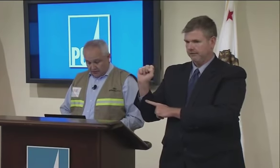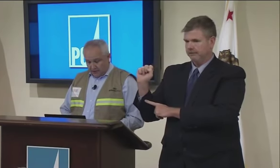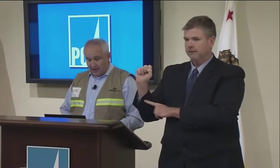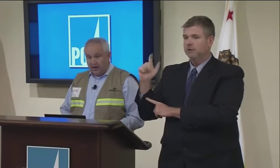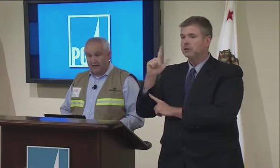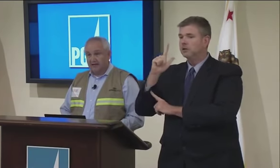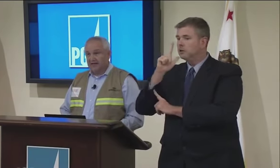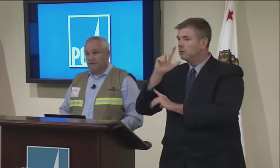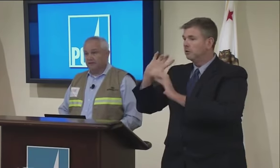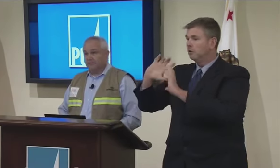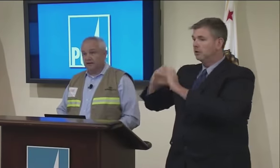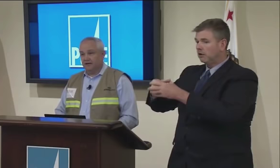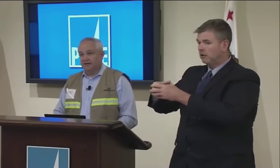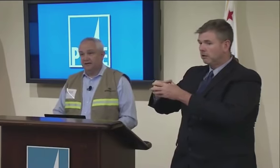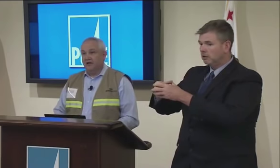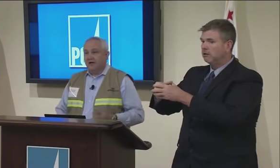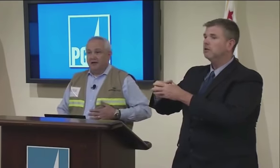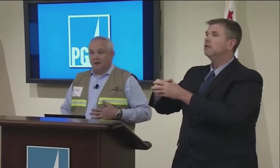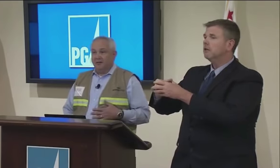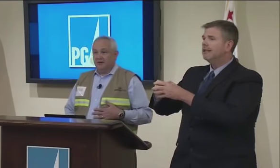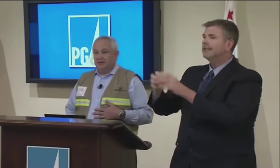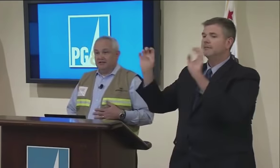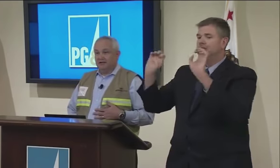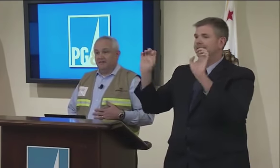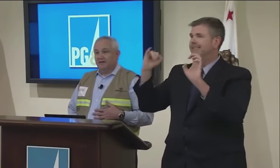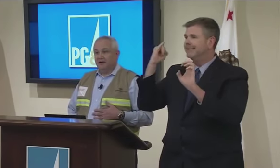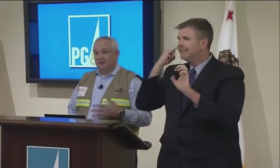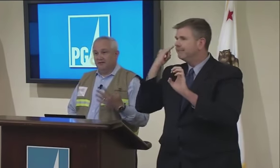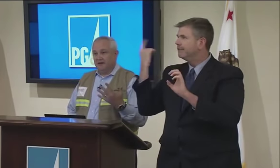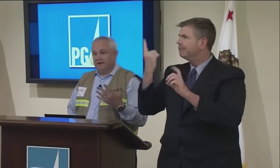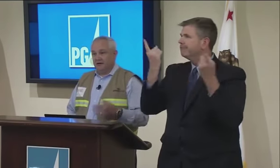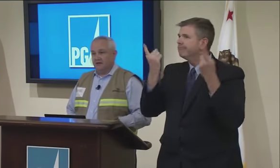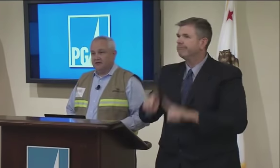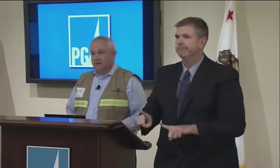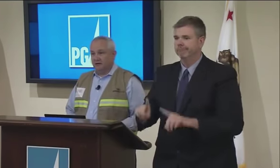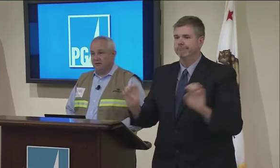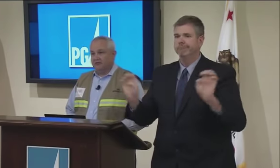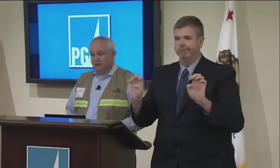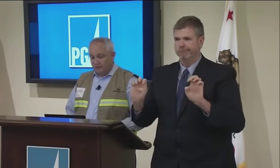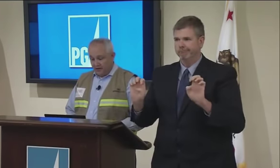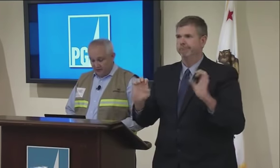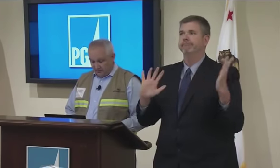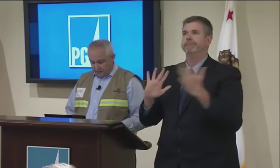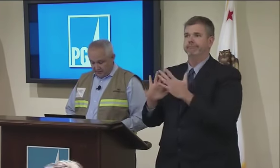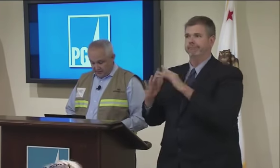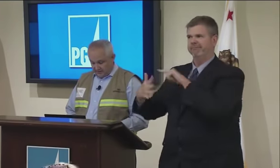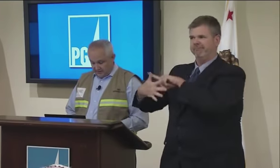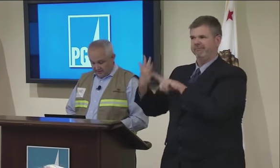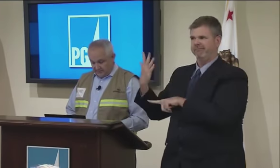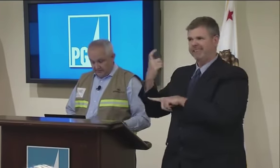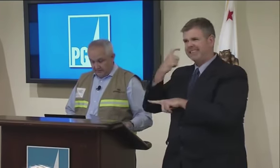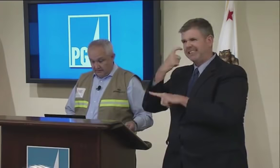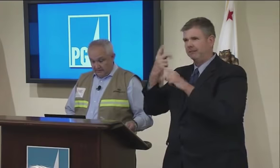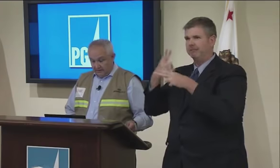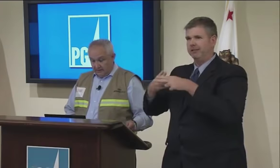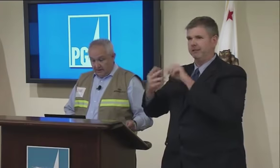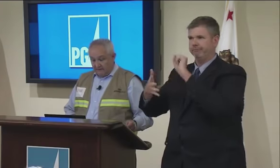corporate security and contact them if needed. I'm going to apologize up front. I'm a fast talker, so I will slow down a little bit.